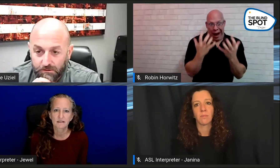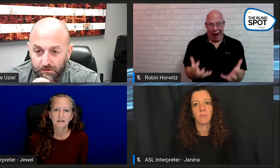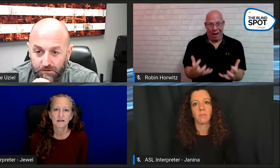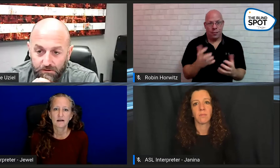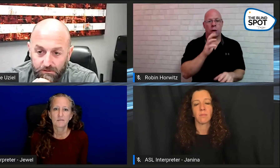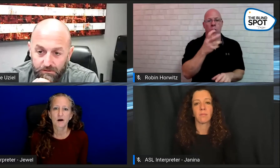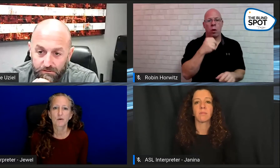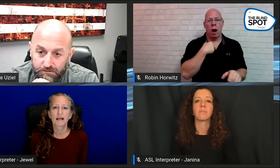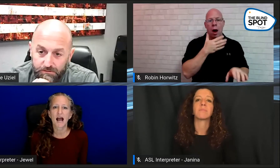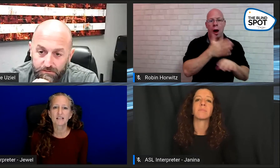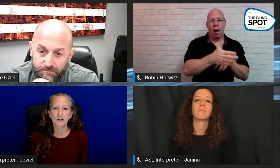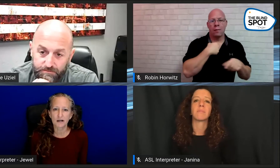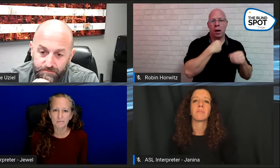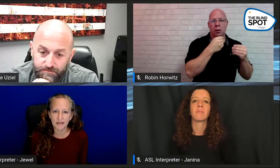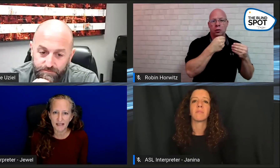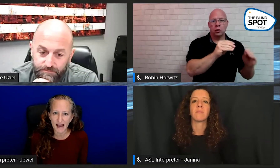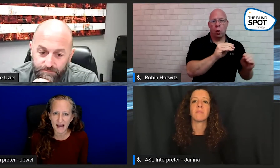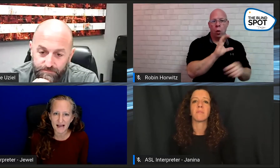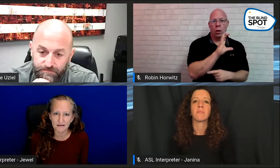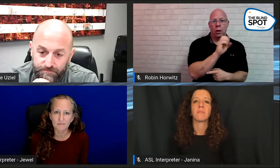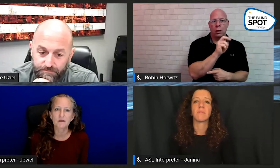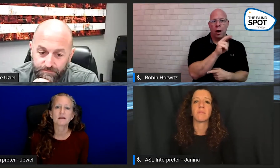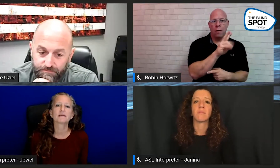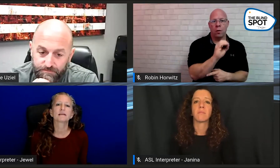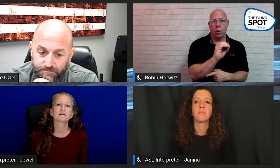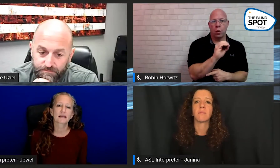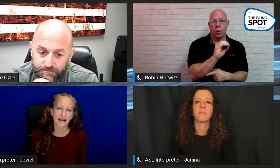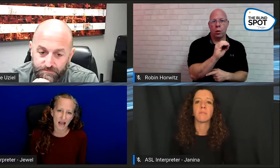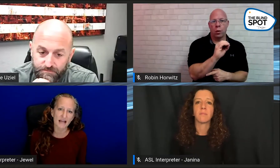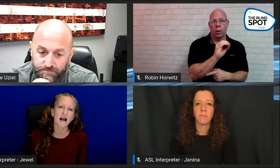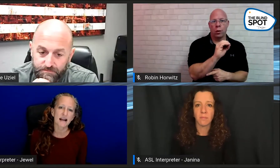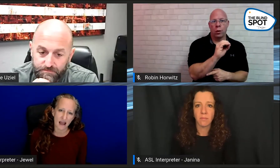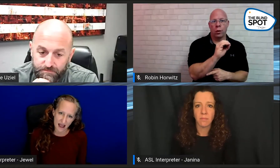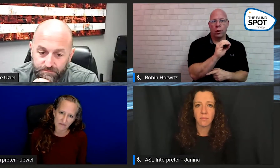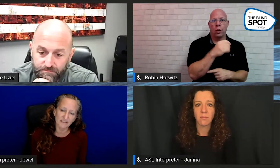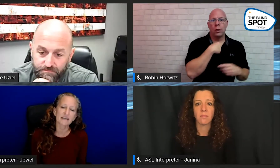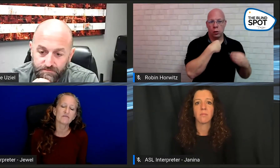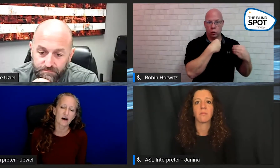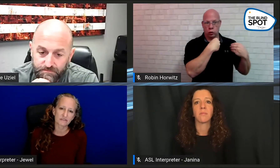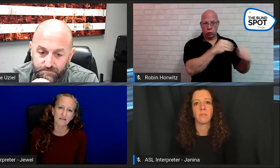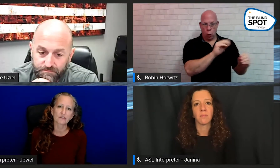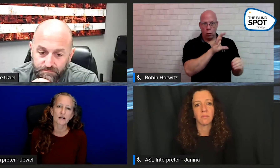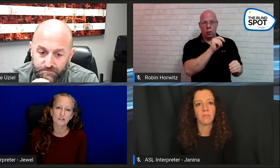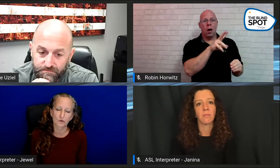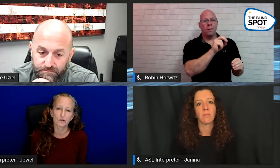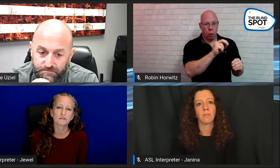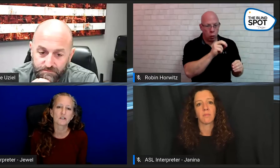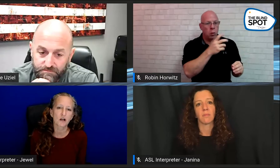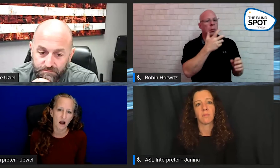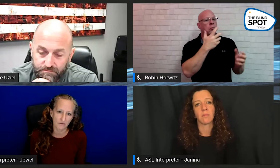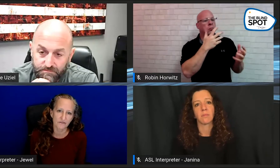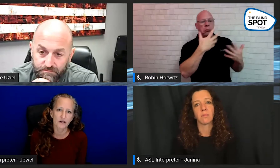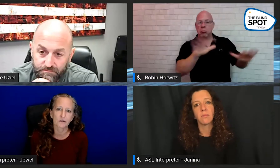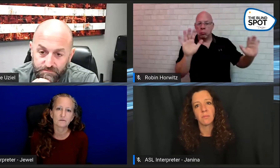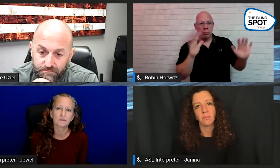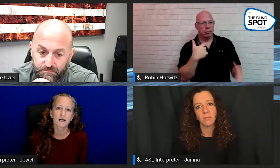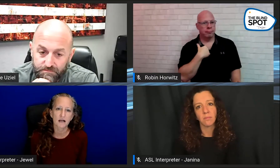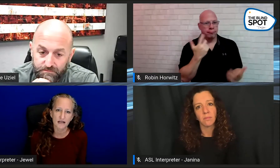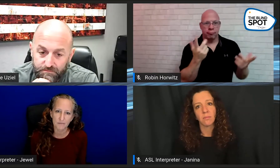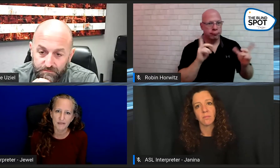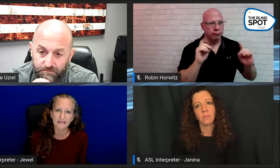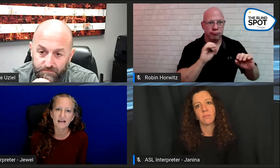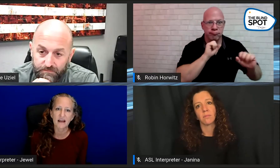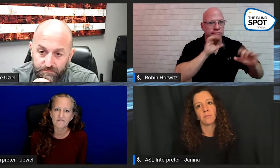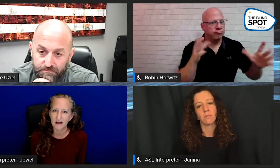person. But when I started I got heavily involved after I sold Convo,